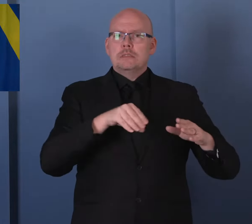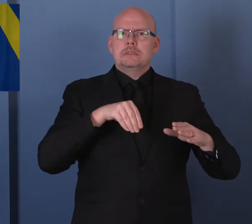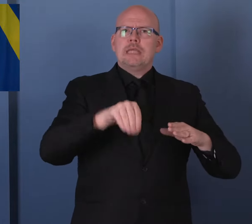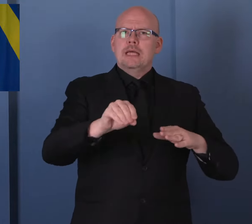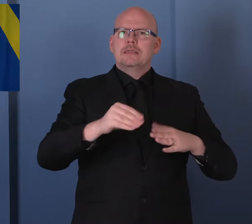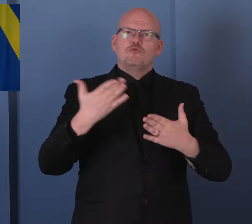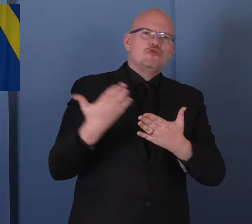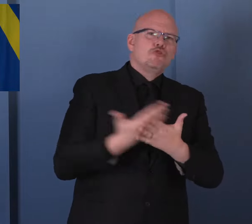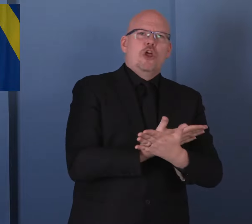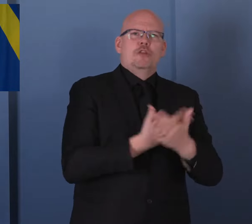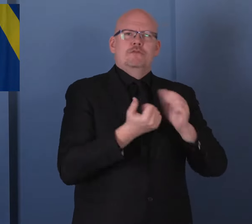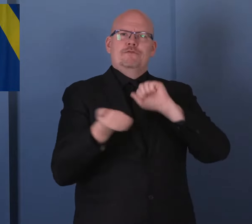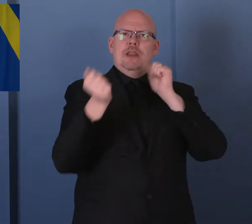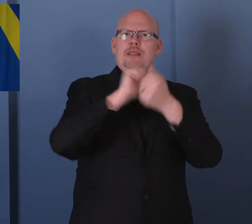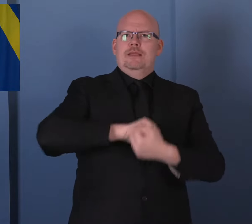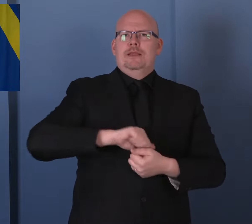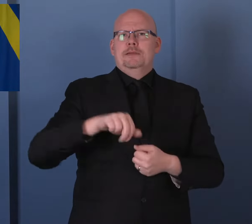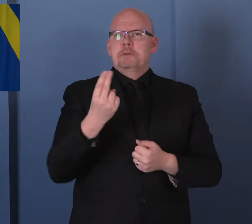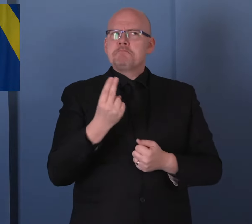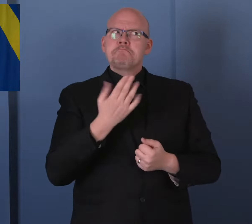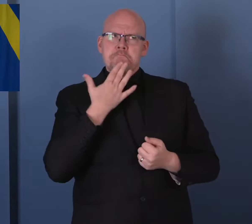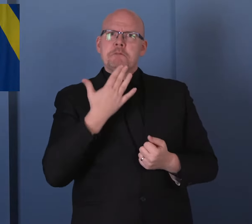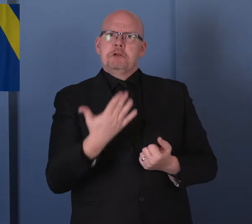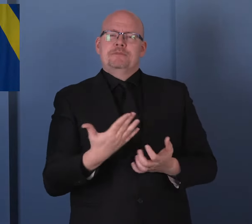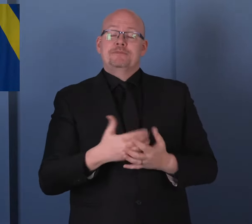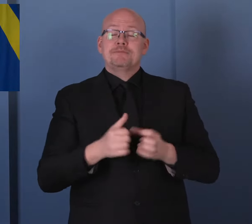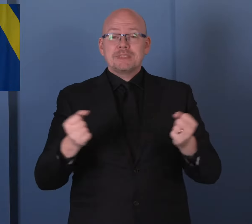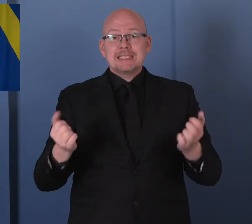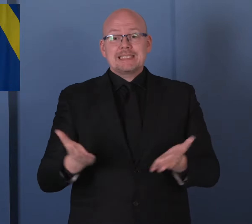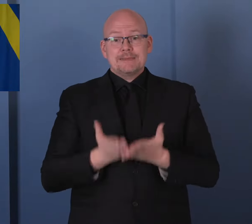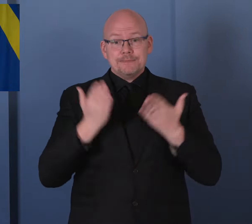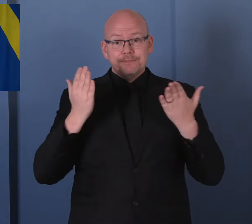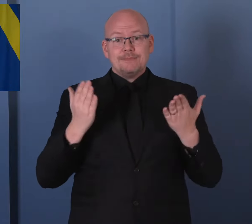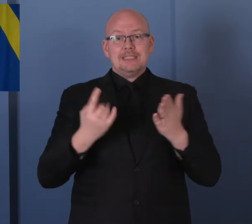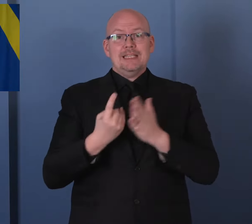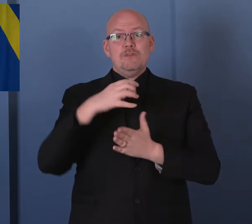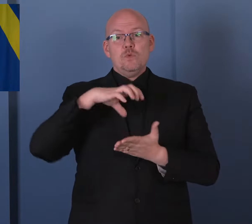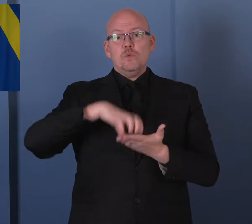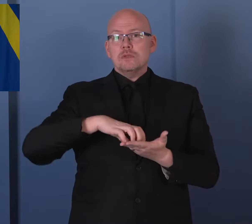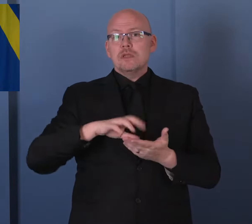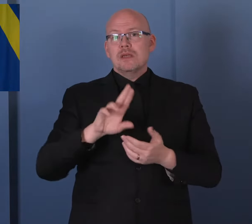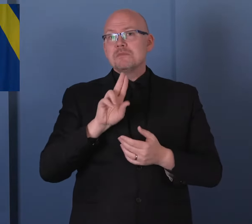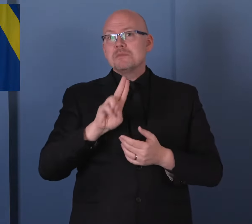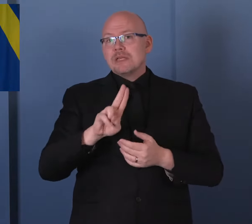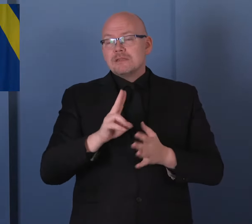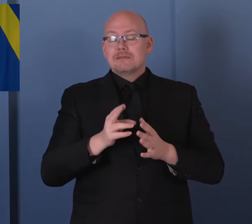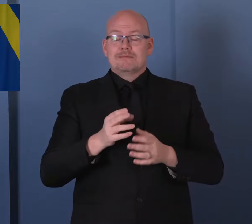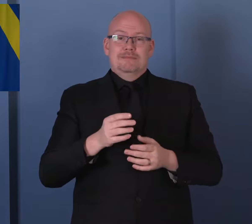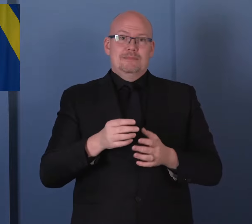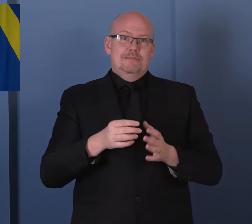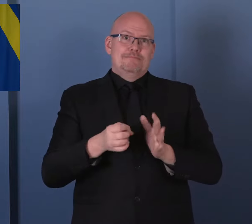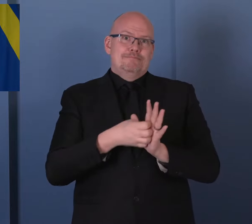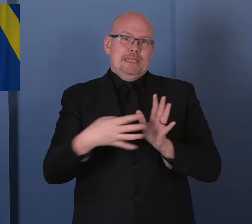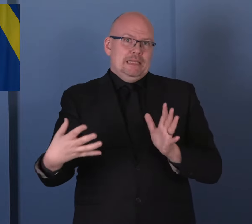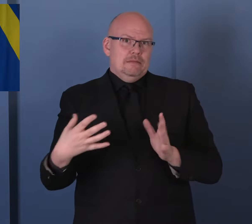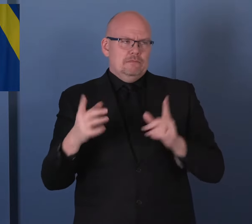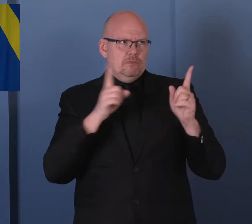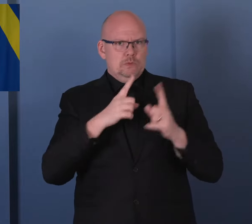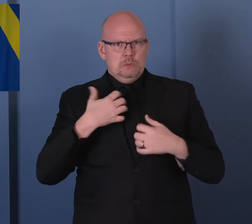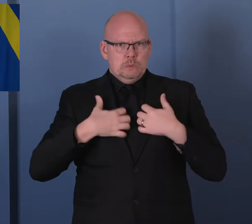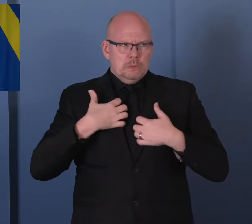green transition as well. However, this situation has also created concerns about the EU's